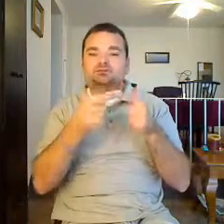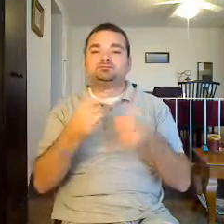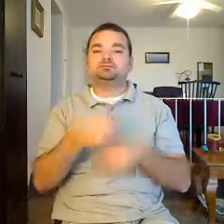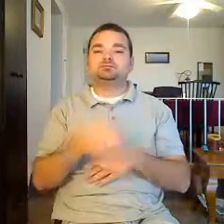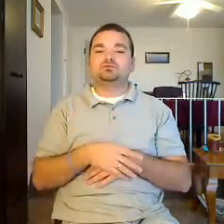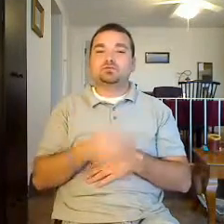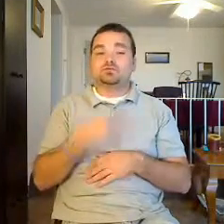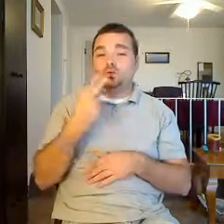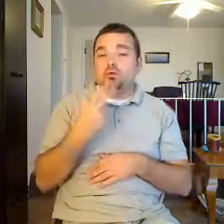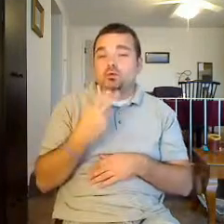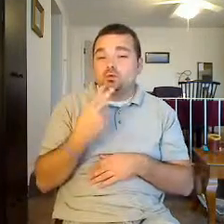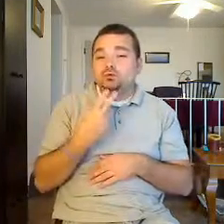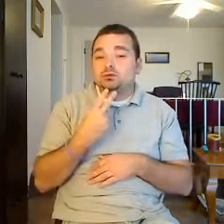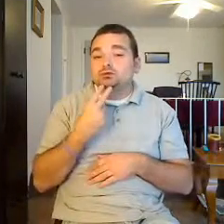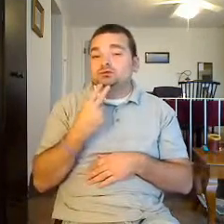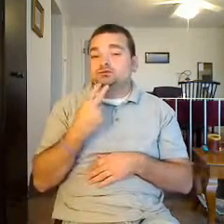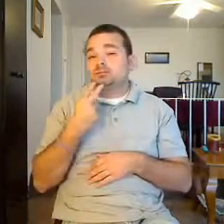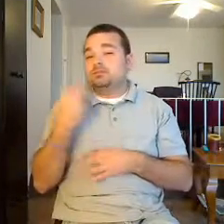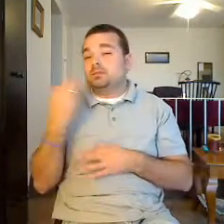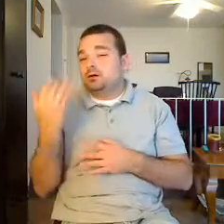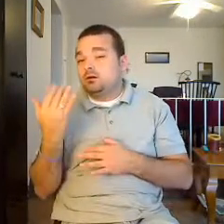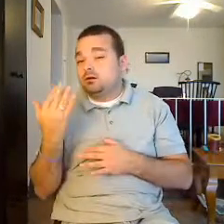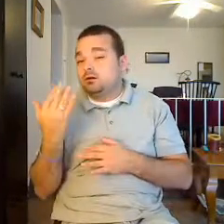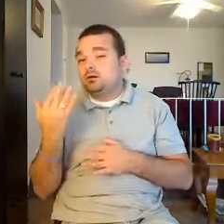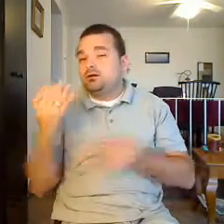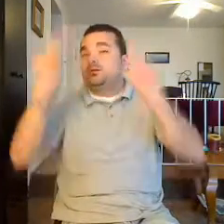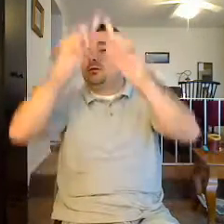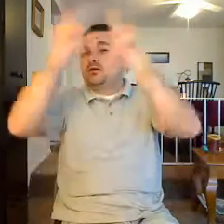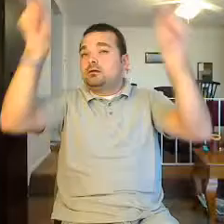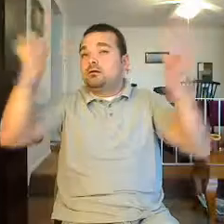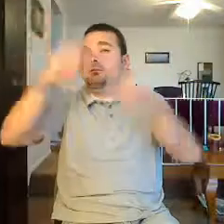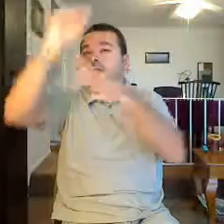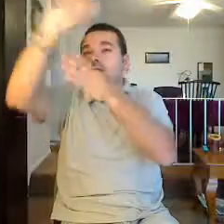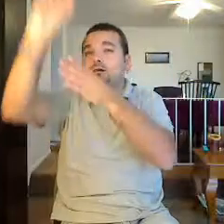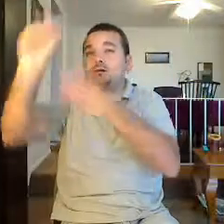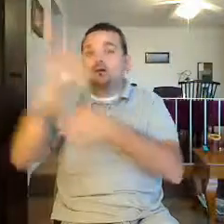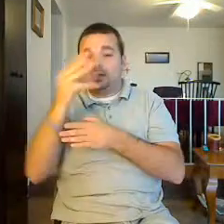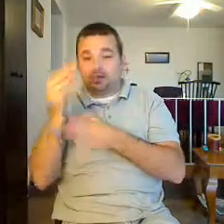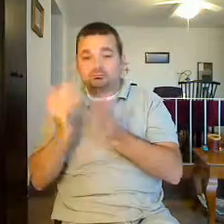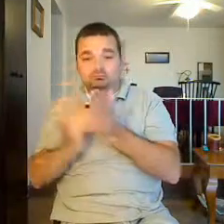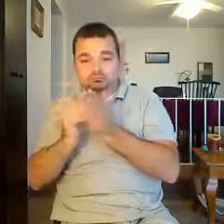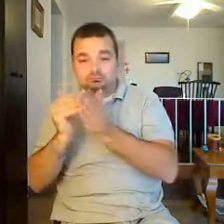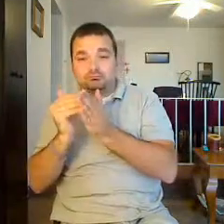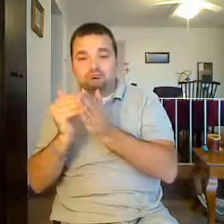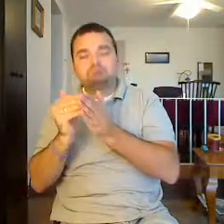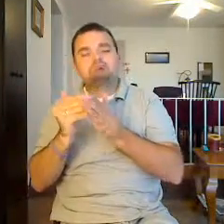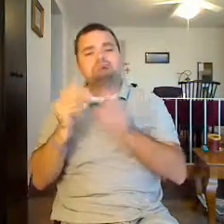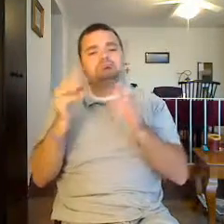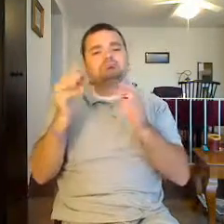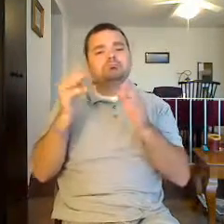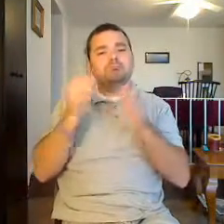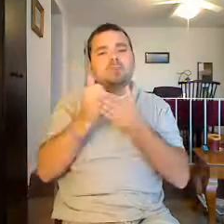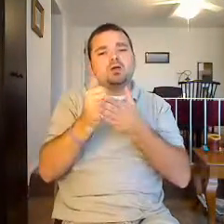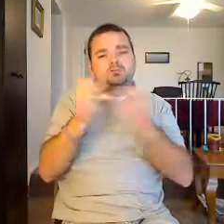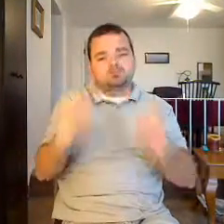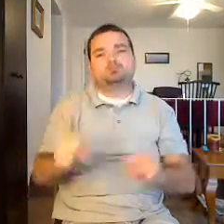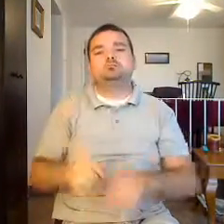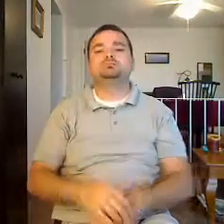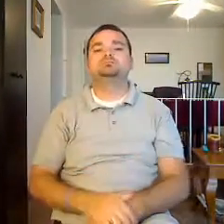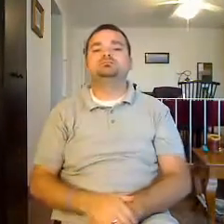emphasis, and pauses afterwards. Writing on the board and a repetition of the idea may also help. Record lecture notes